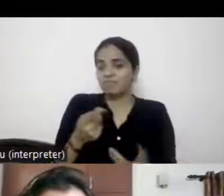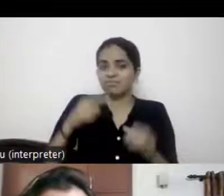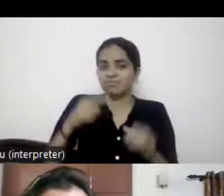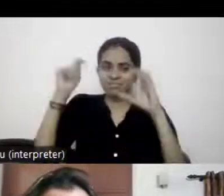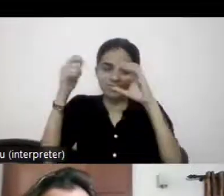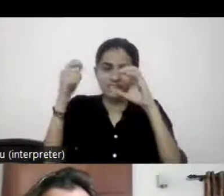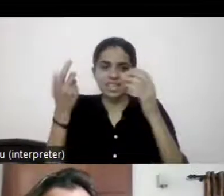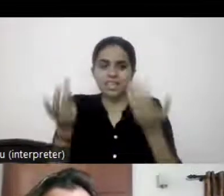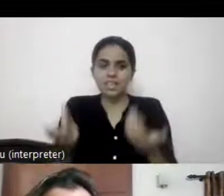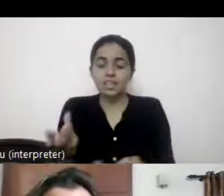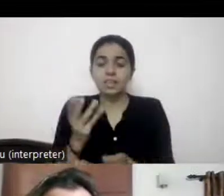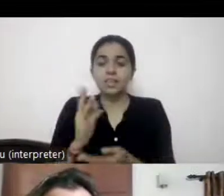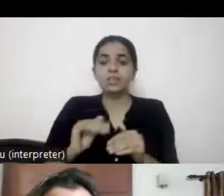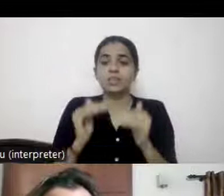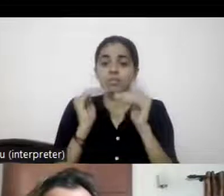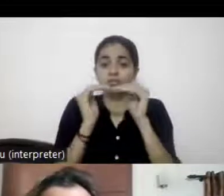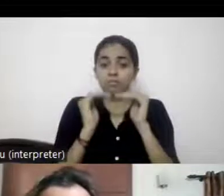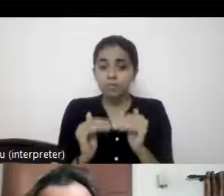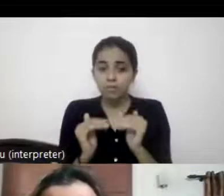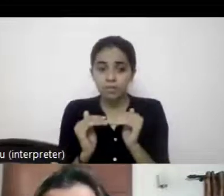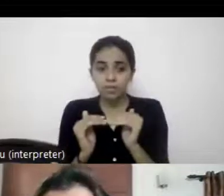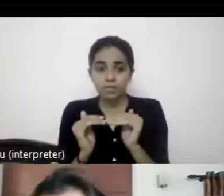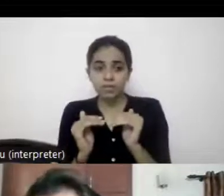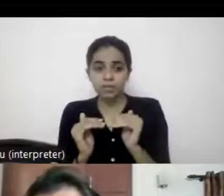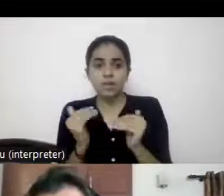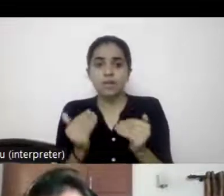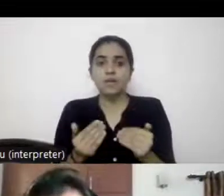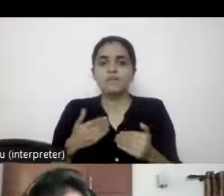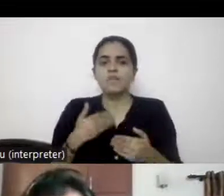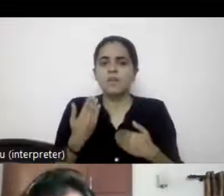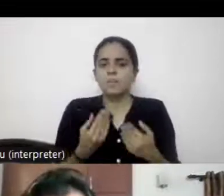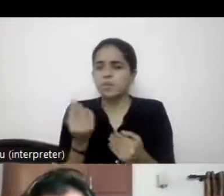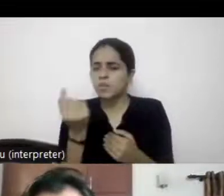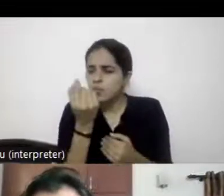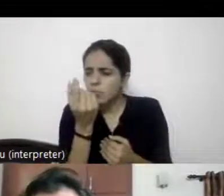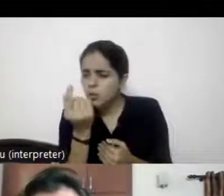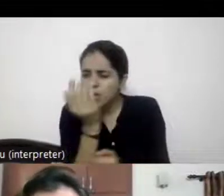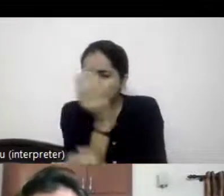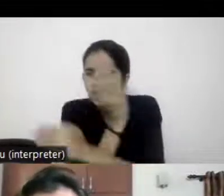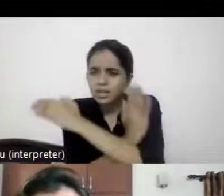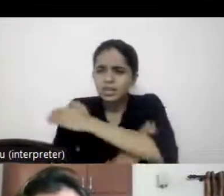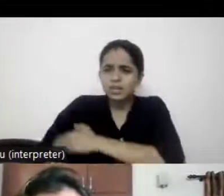that. Then she also talked about films with rare disabilities,